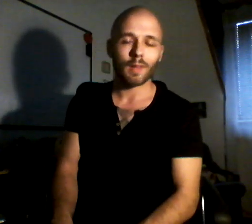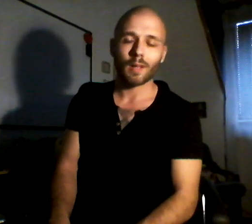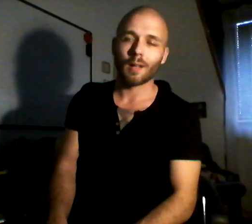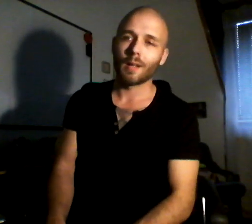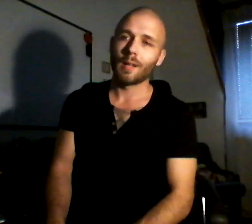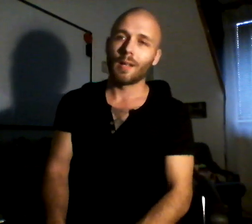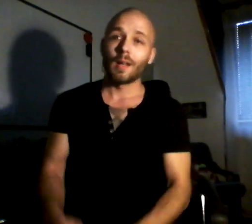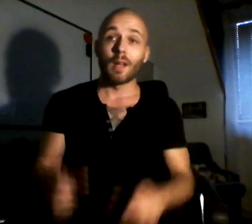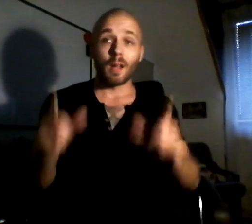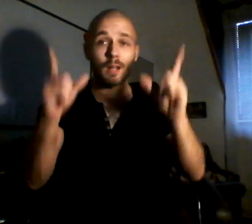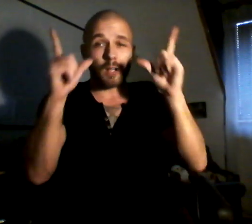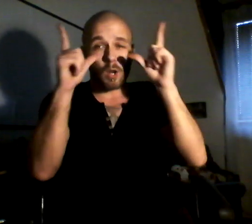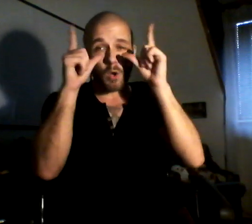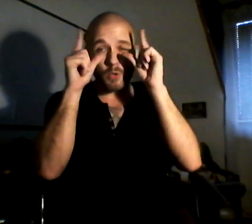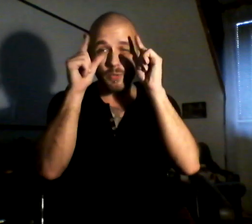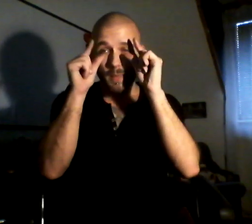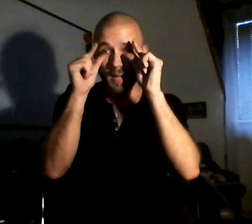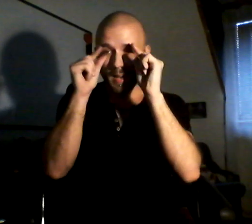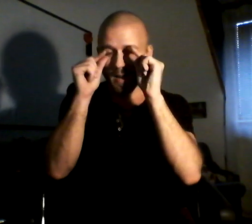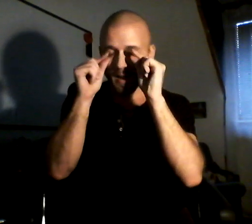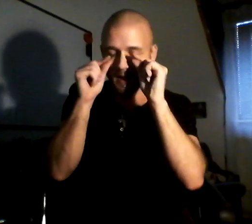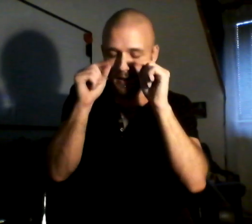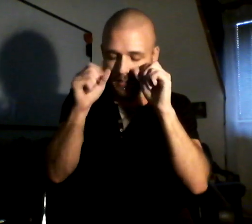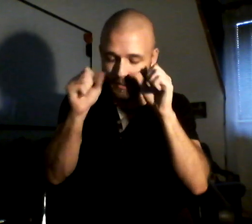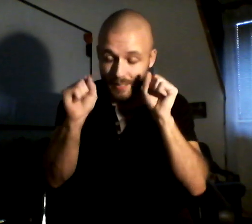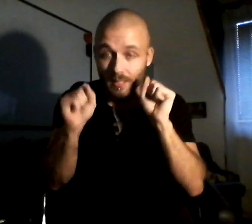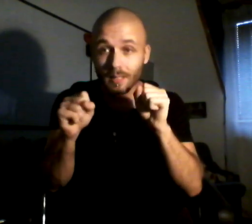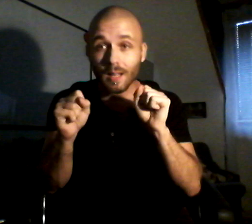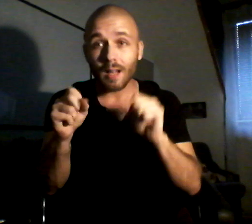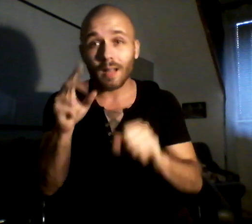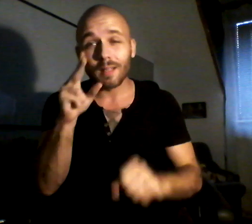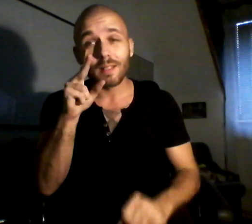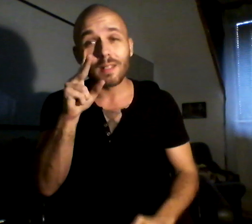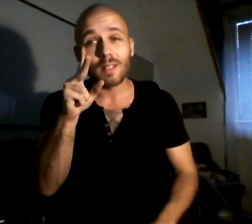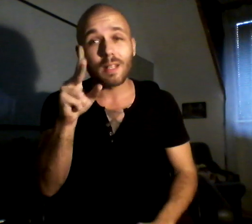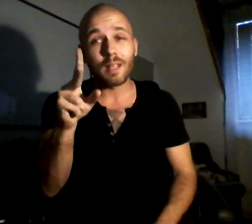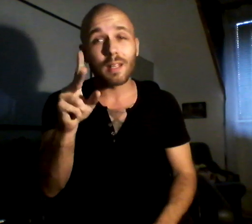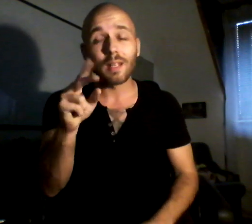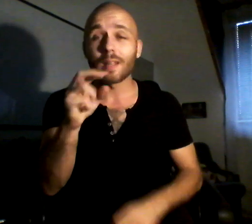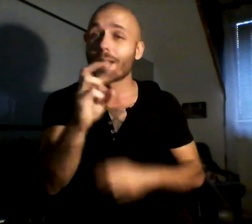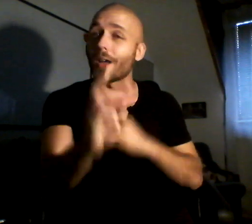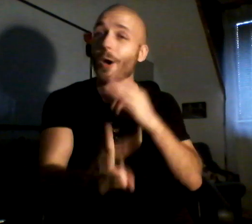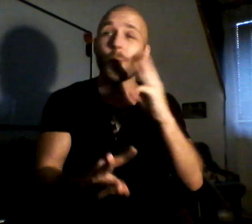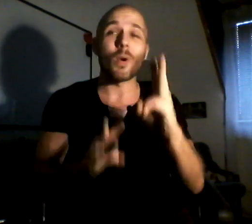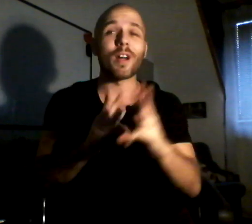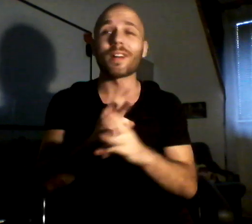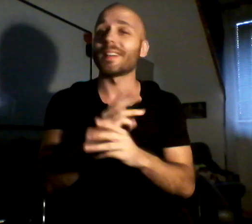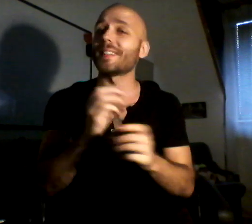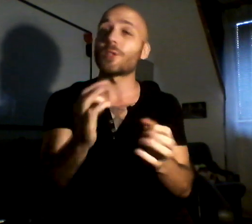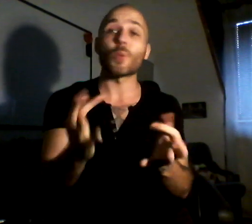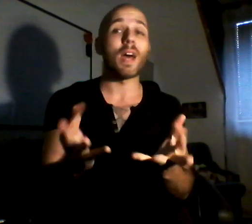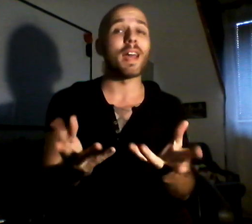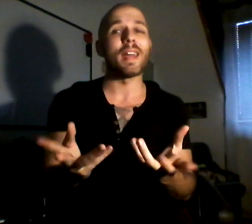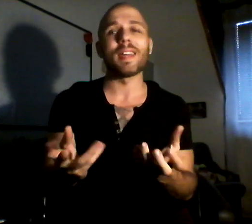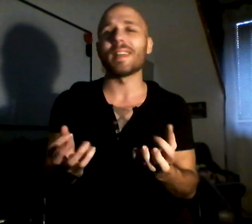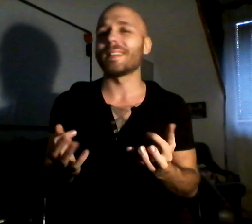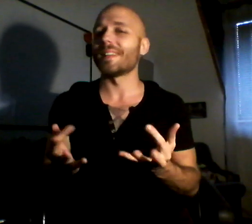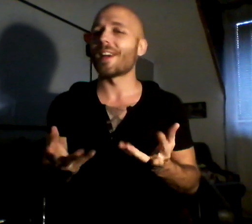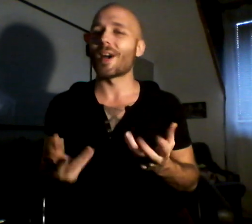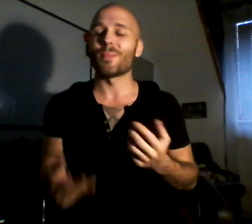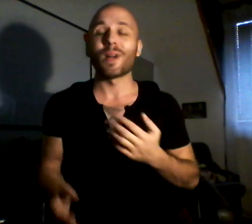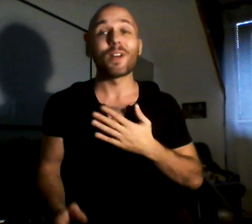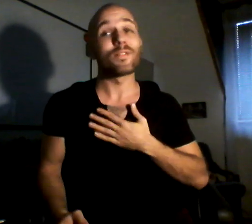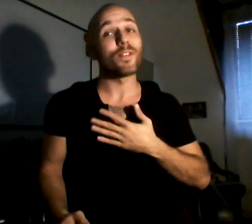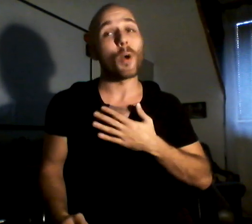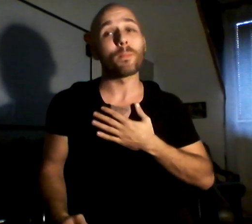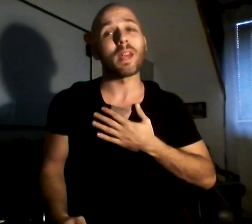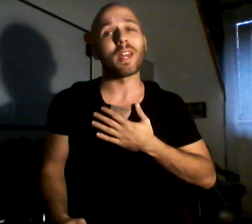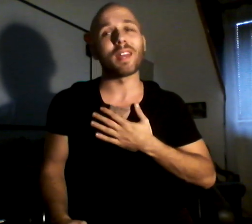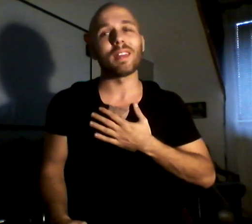I close my eyes and I can see a world that's waiting up for me,